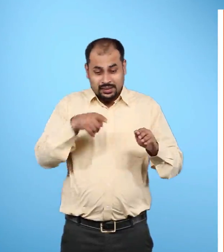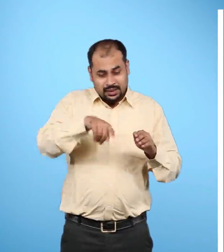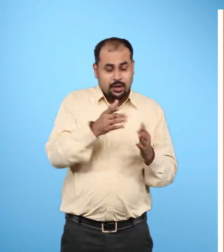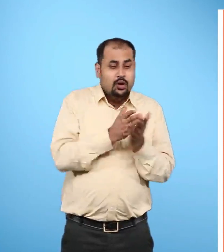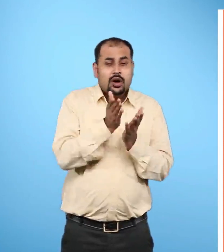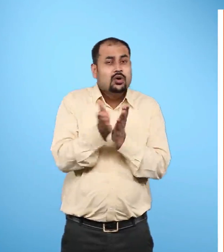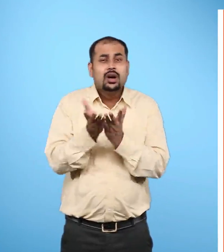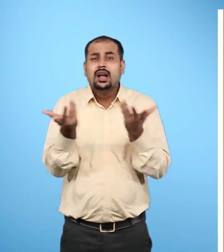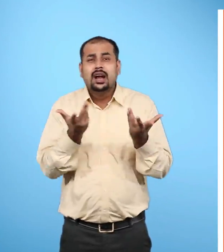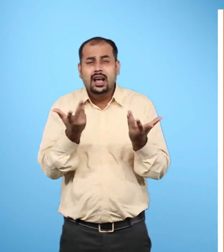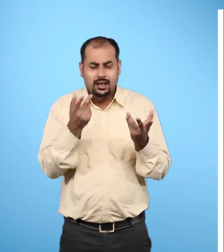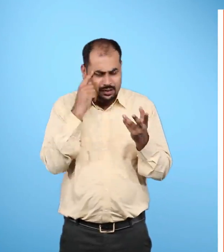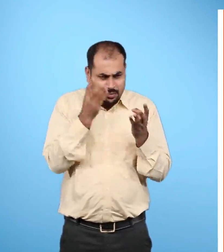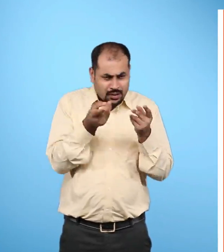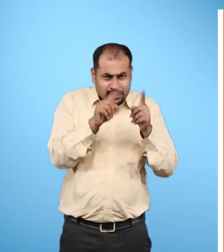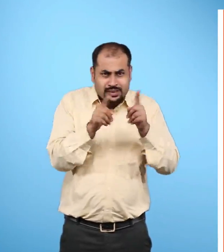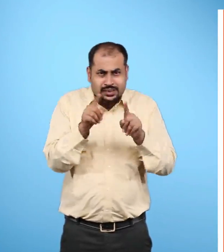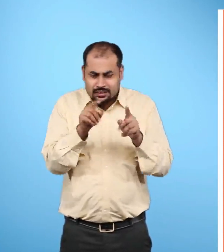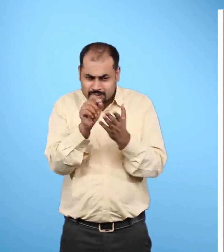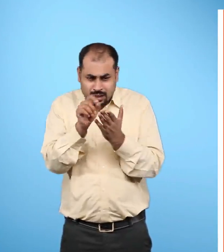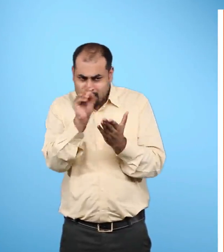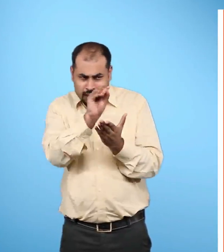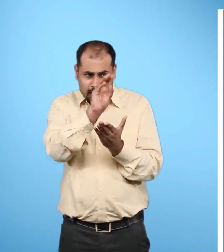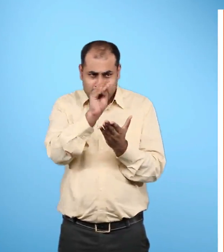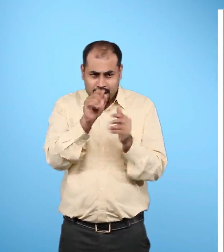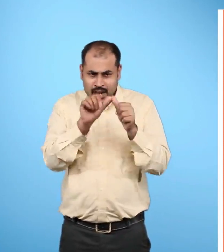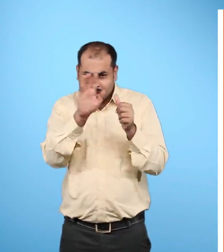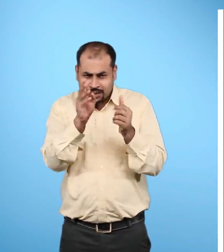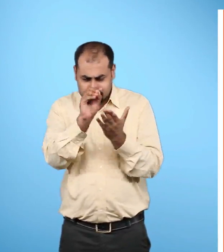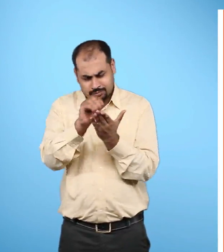Encourage children to evolve their own strategies.